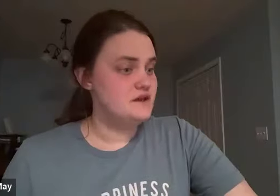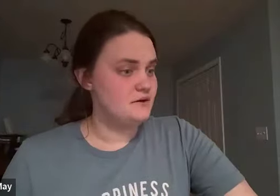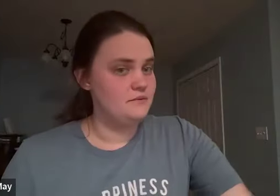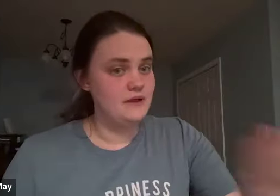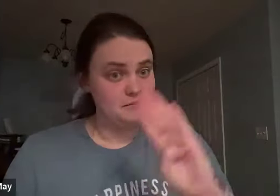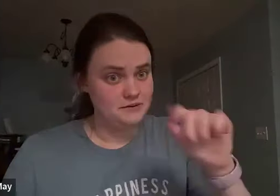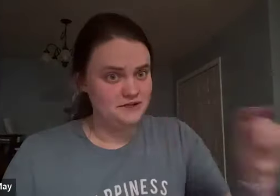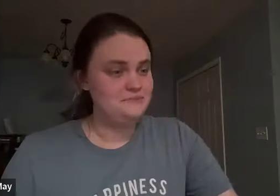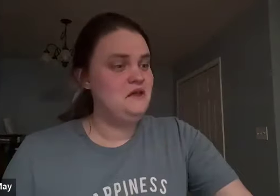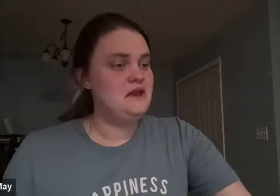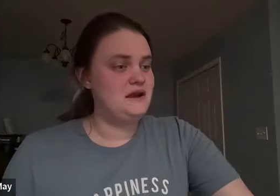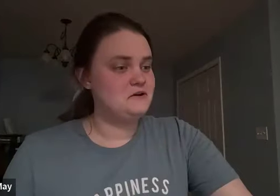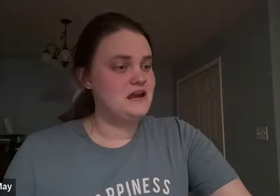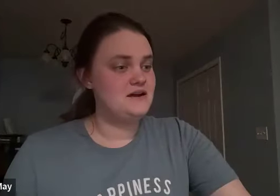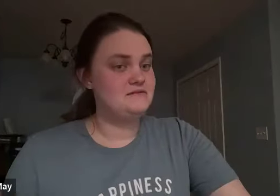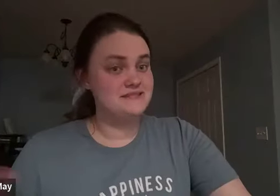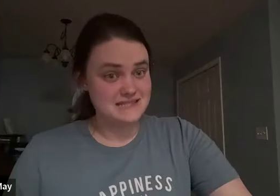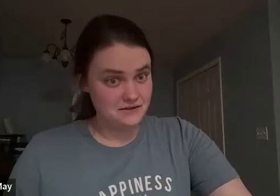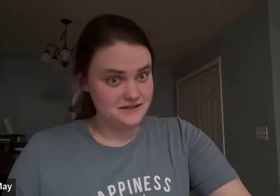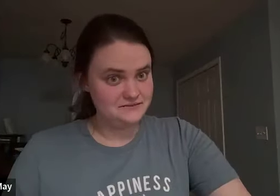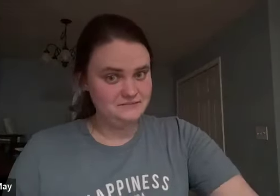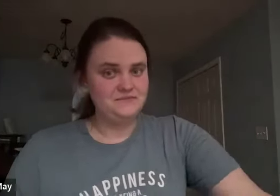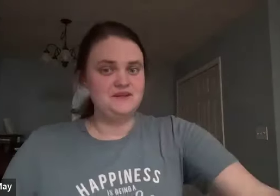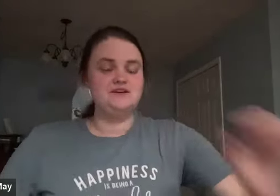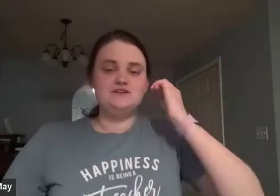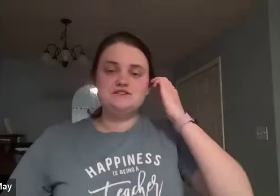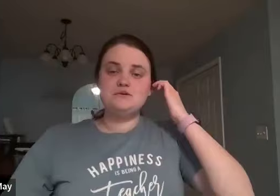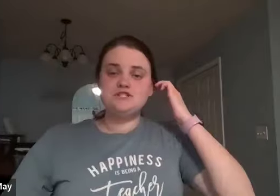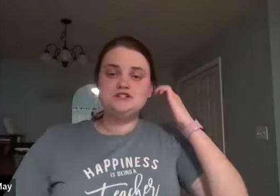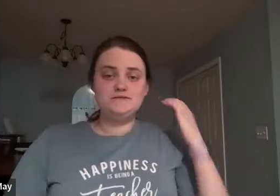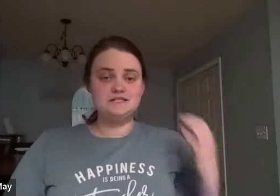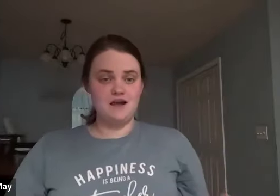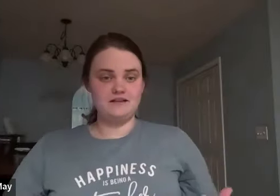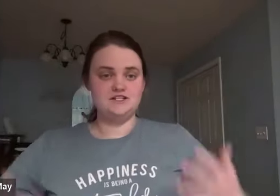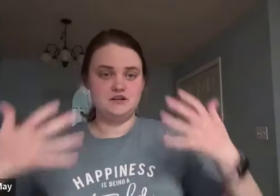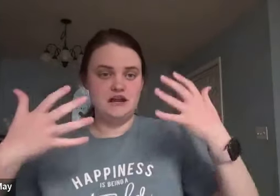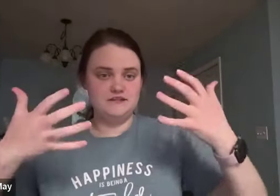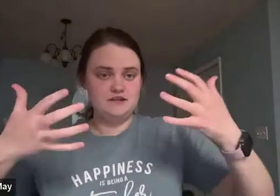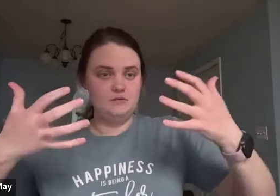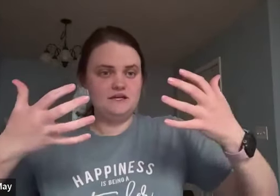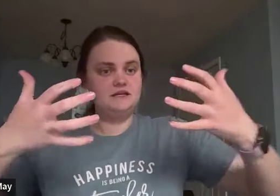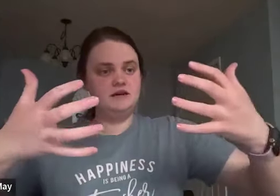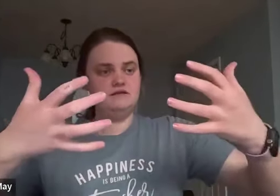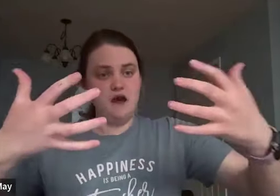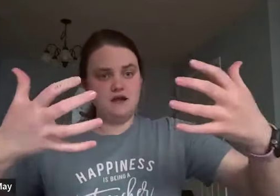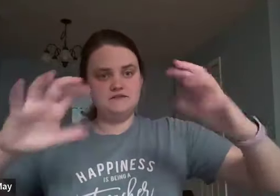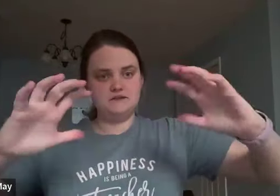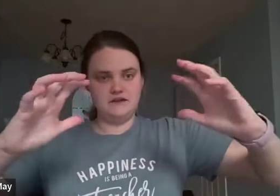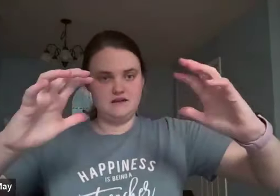so we had our barbecue. Now we're gonna have salad. So what you're gonna do for salad is you're gonna have these open fives, kind of